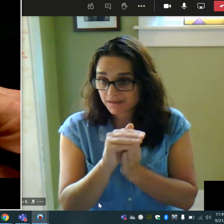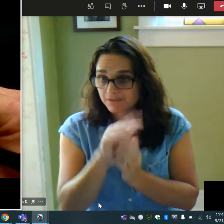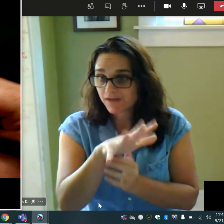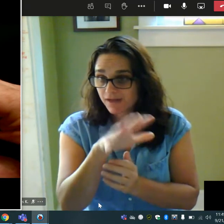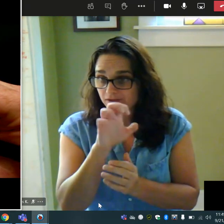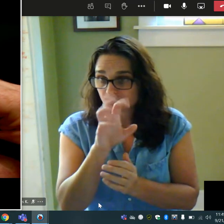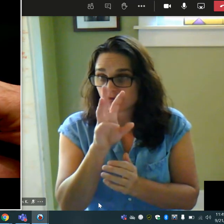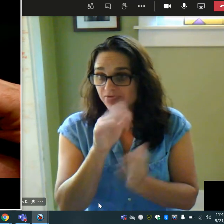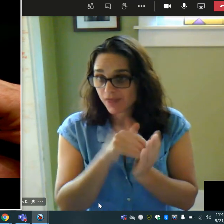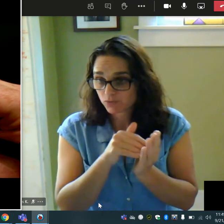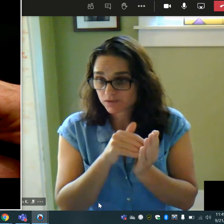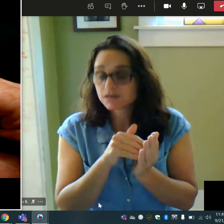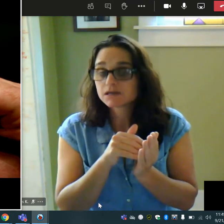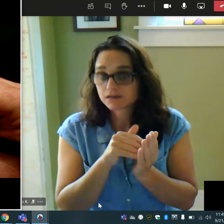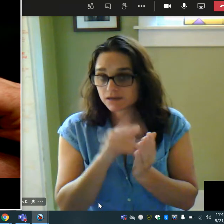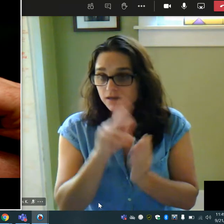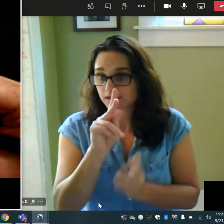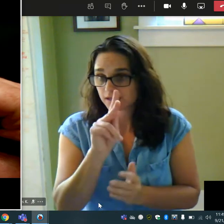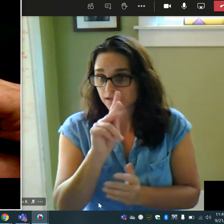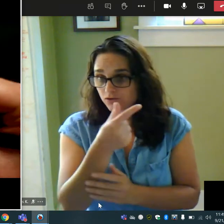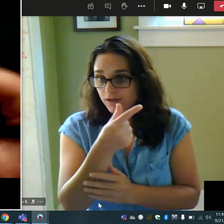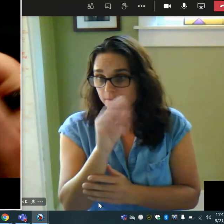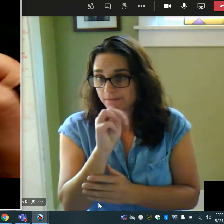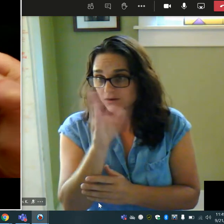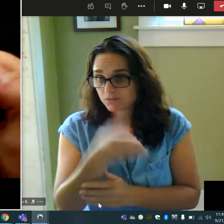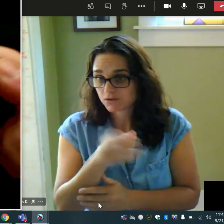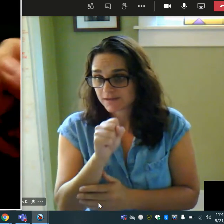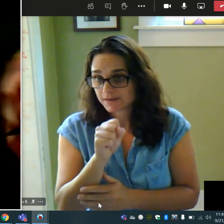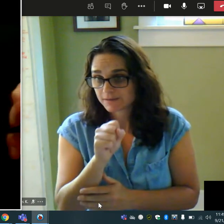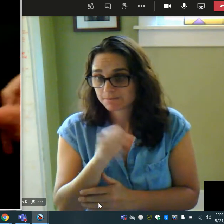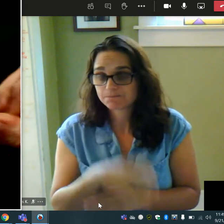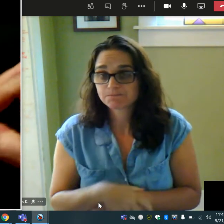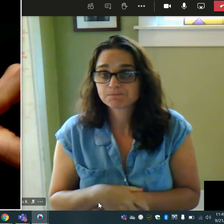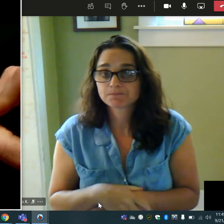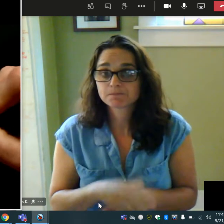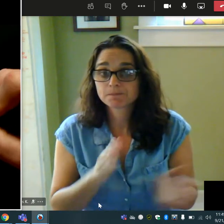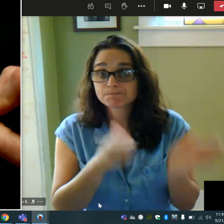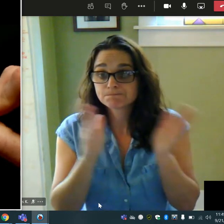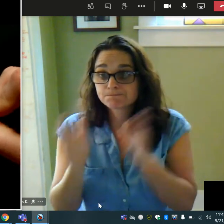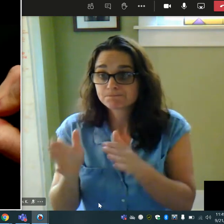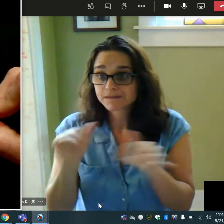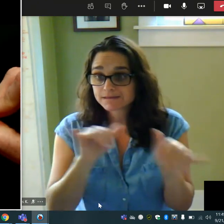6,500,000 kilograms meters per second. Same thing here.